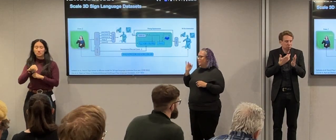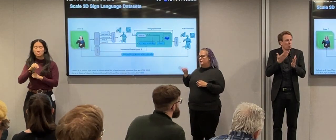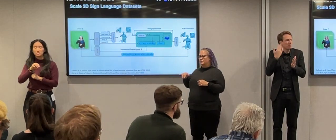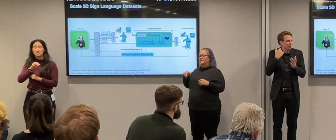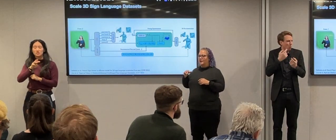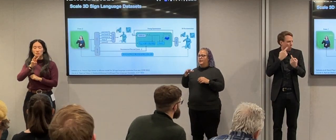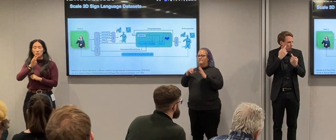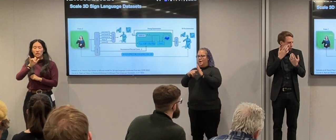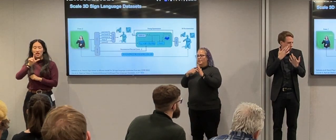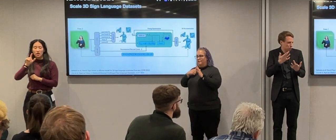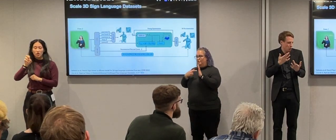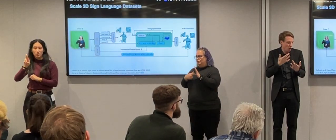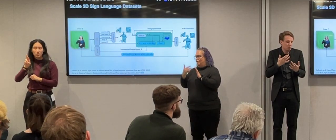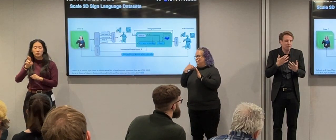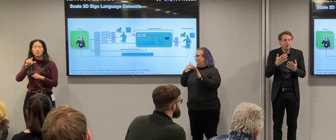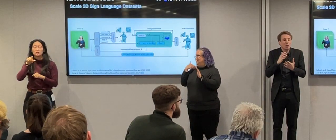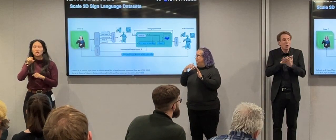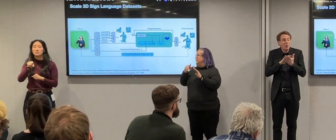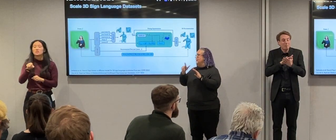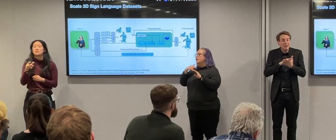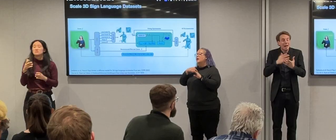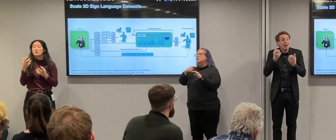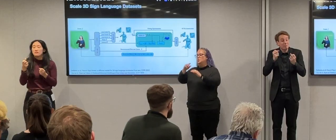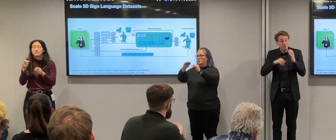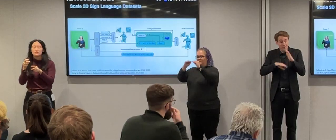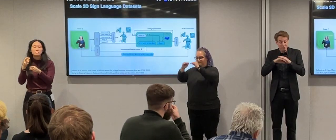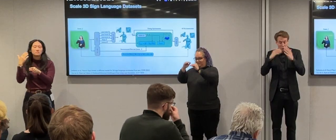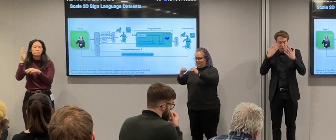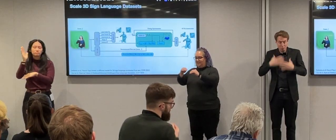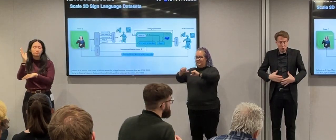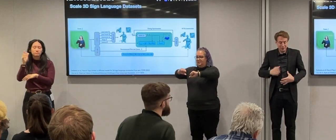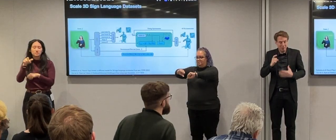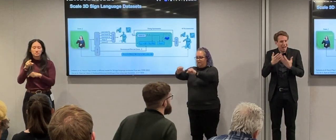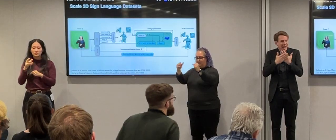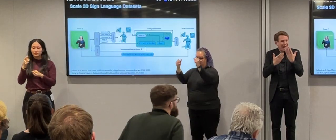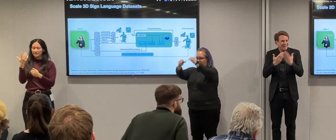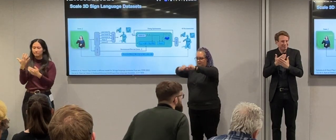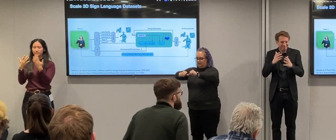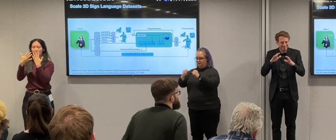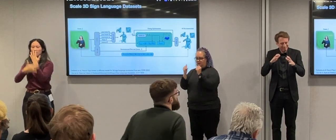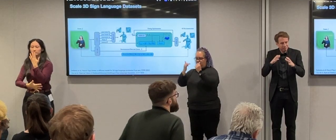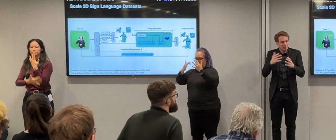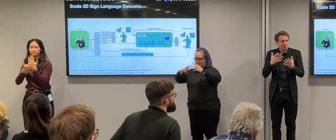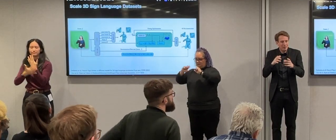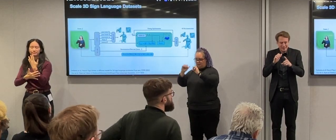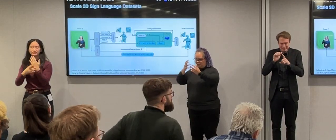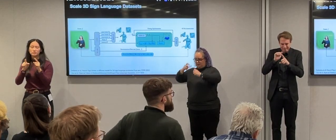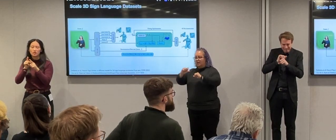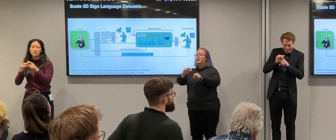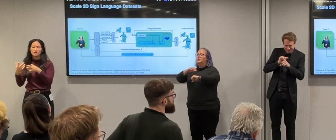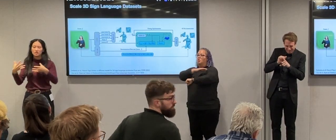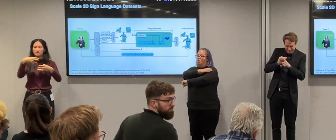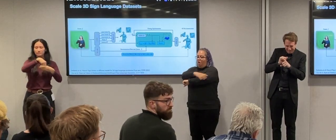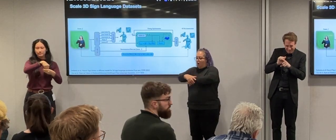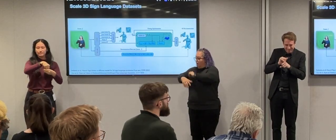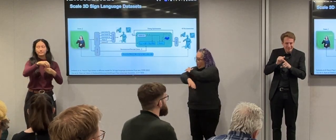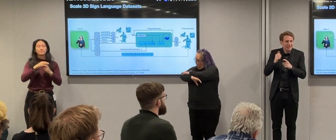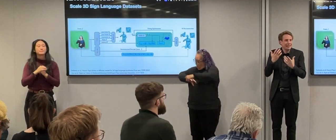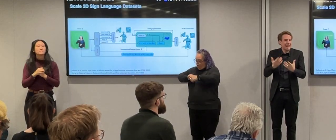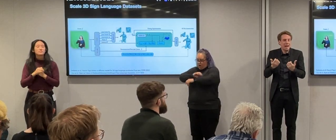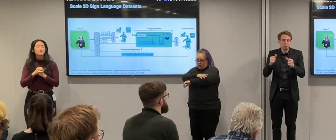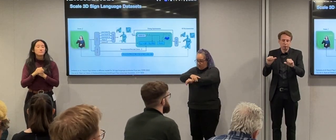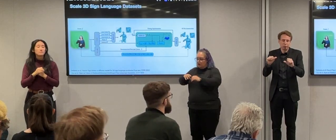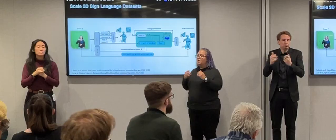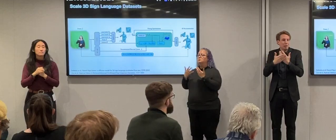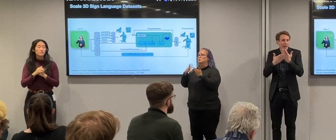hand poses and also the poses of the arm and the wrist. So now we were able to get very, very accurate